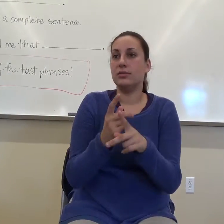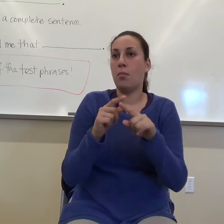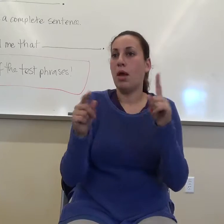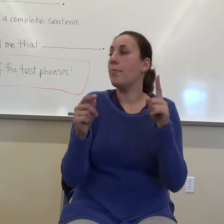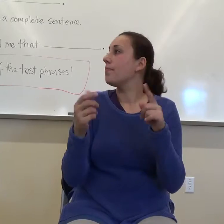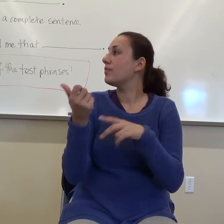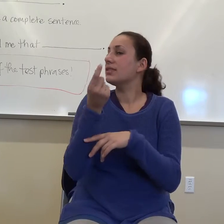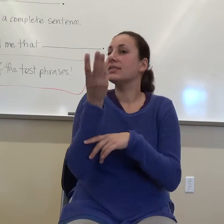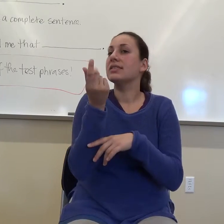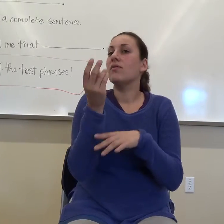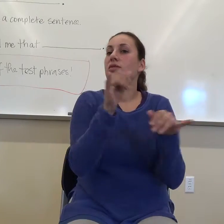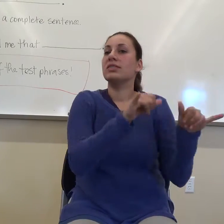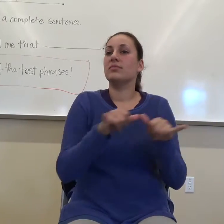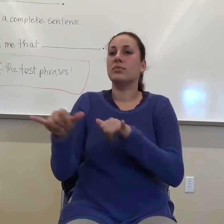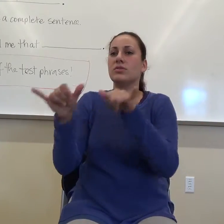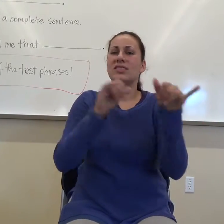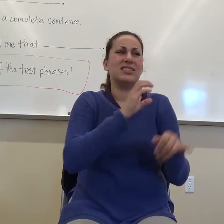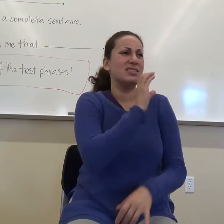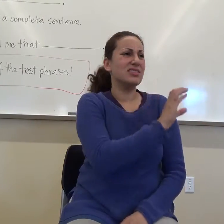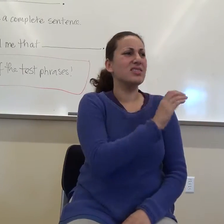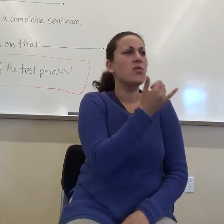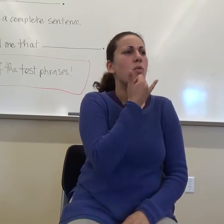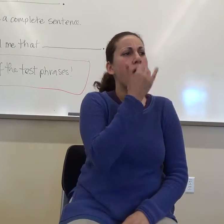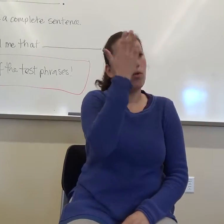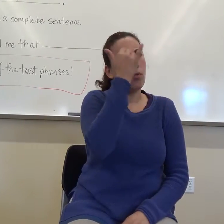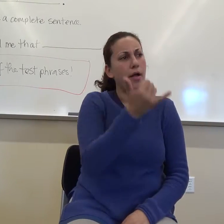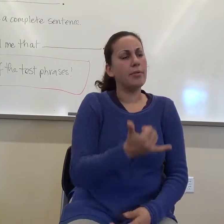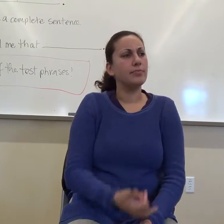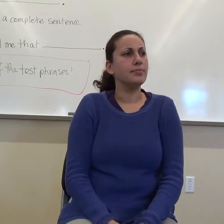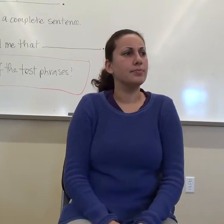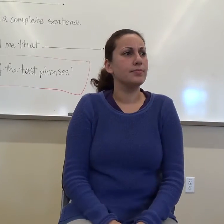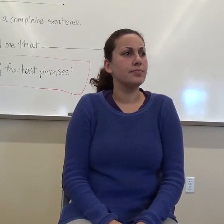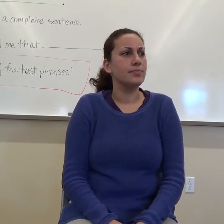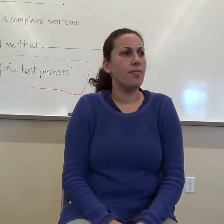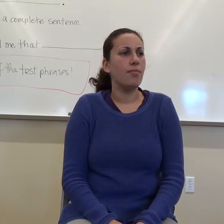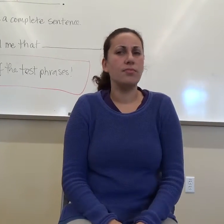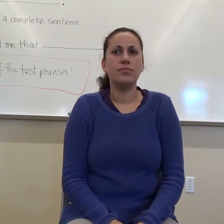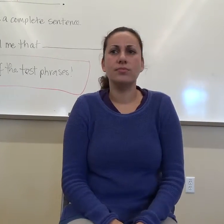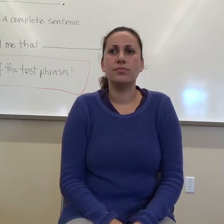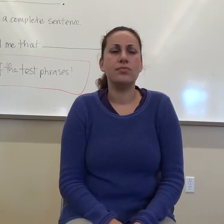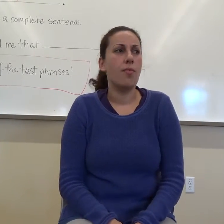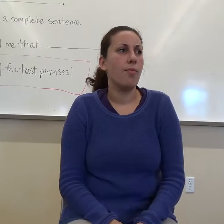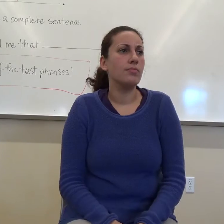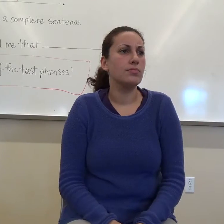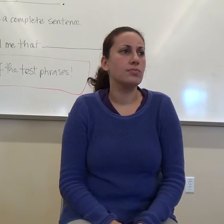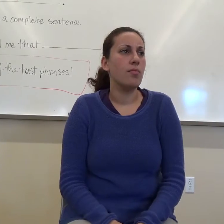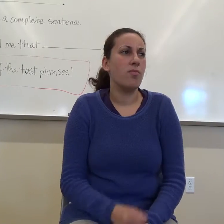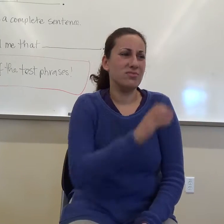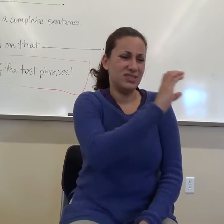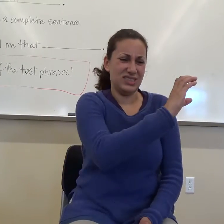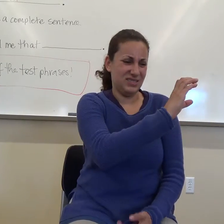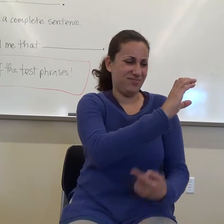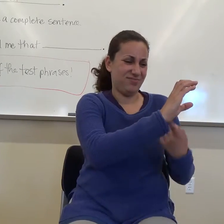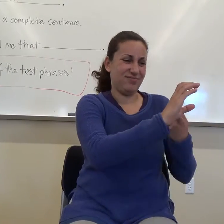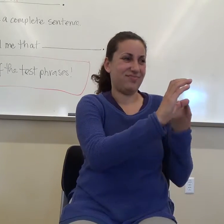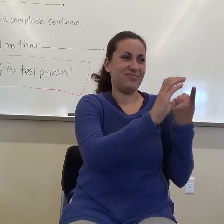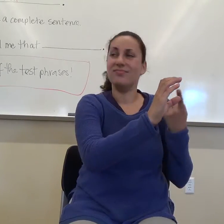Why isn't C right? It says it on Yeah, that's just at the end. And this is